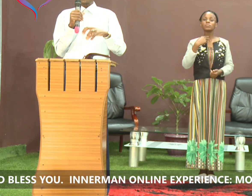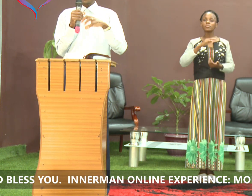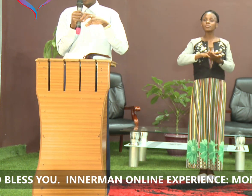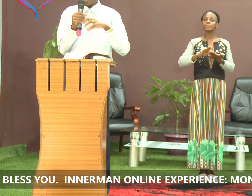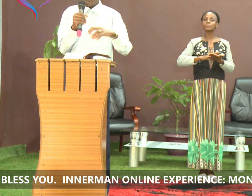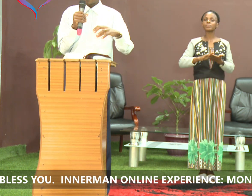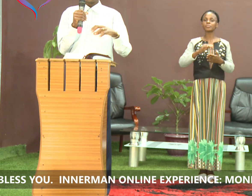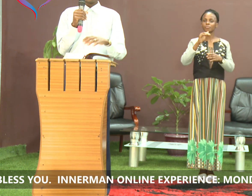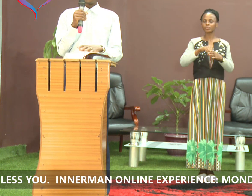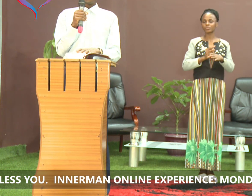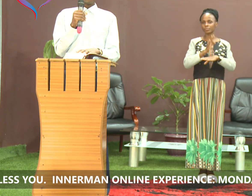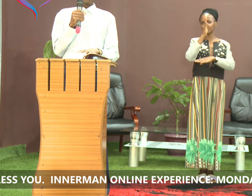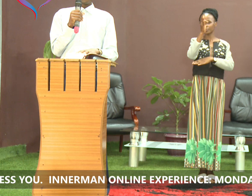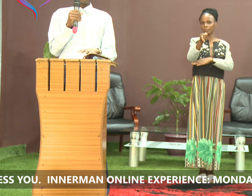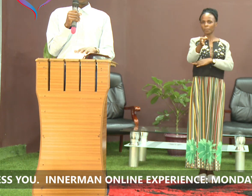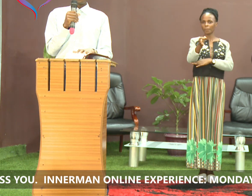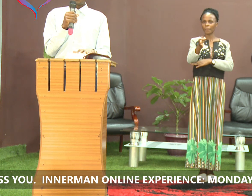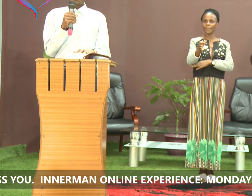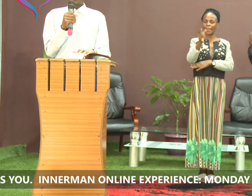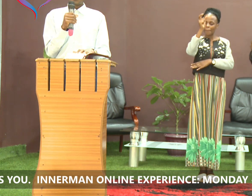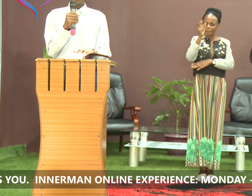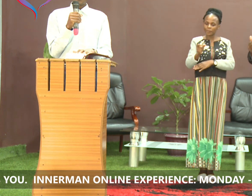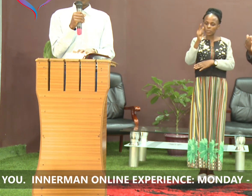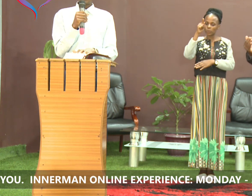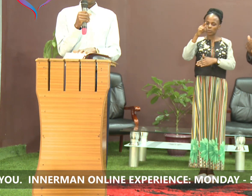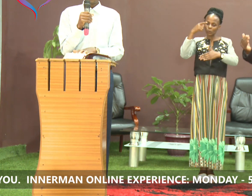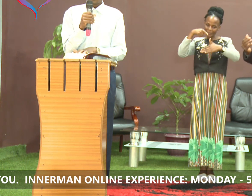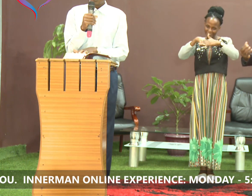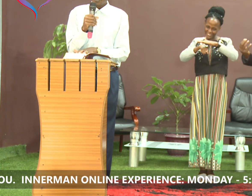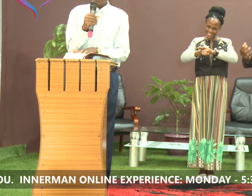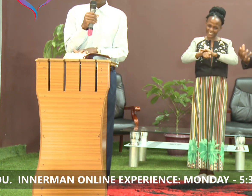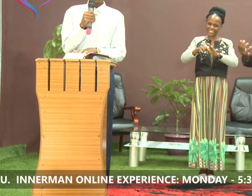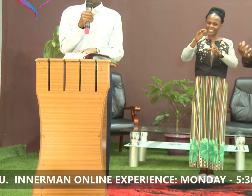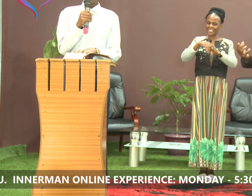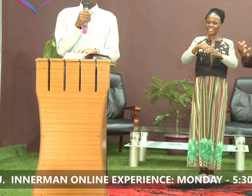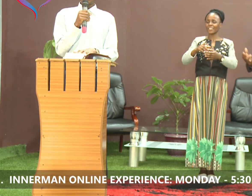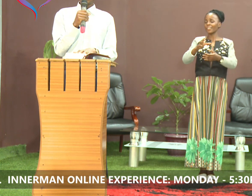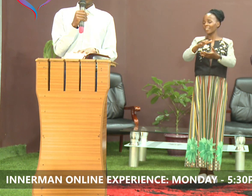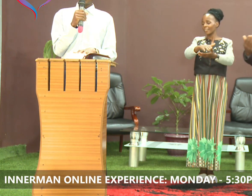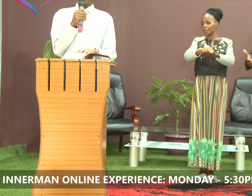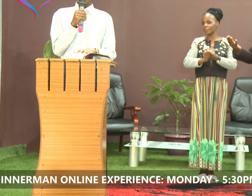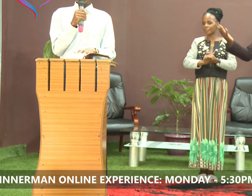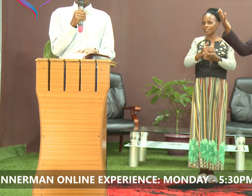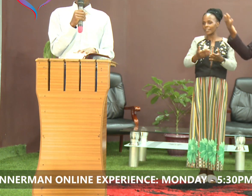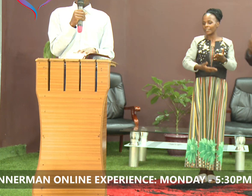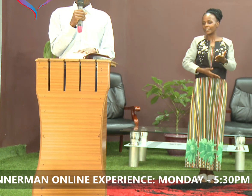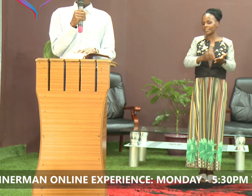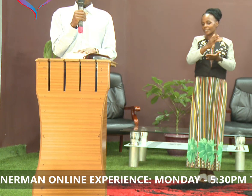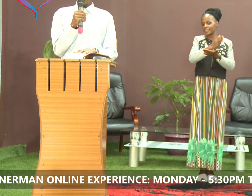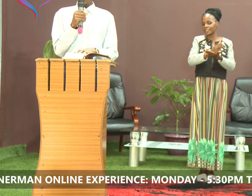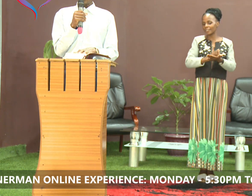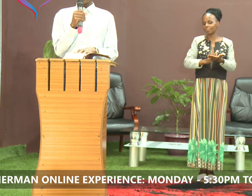mu kusonyiwagana. The person you're going with into marriage has some leaking areas somewhere. Forgive that